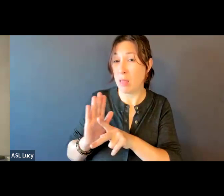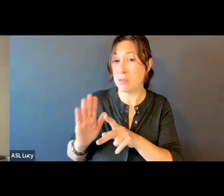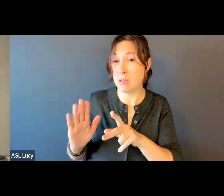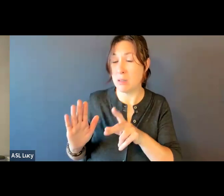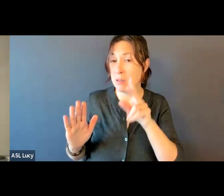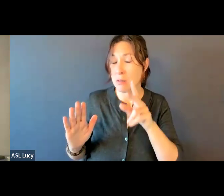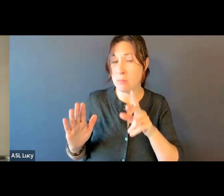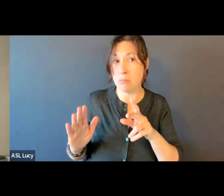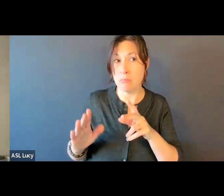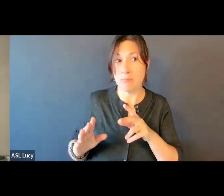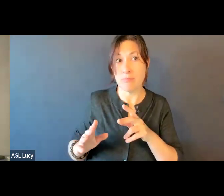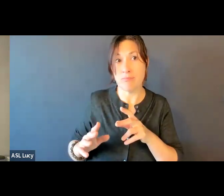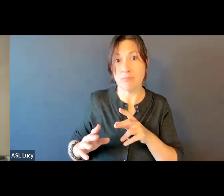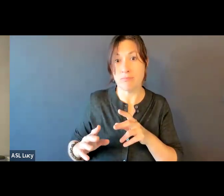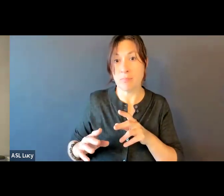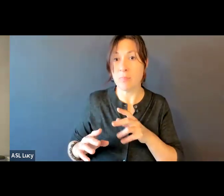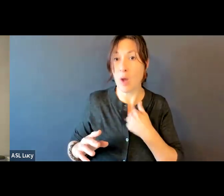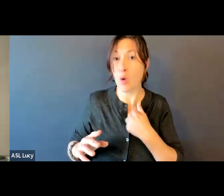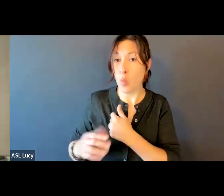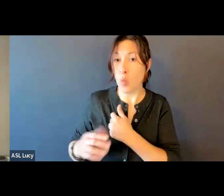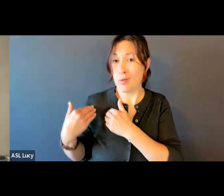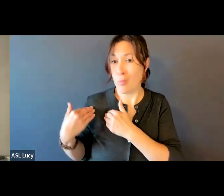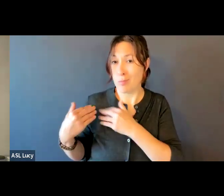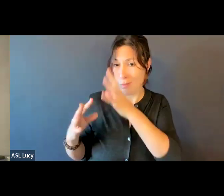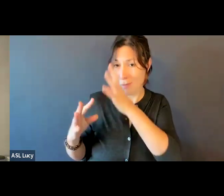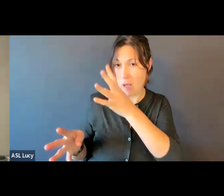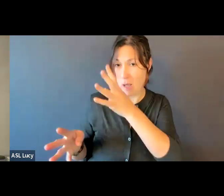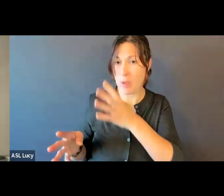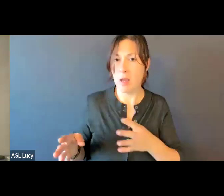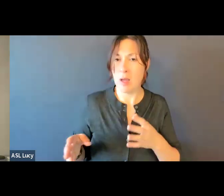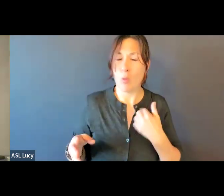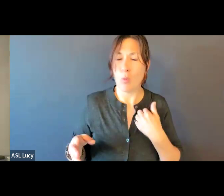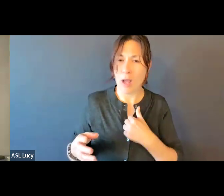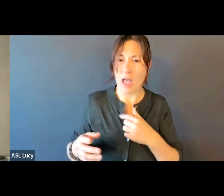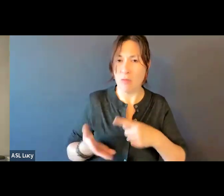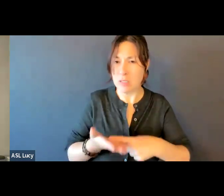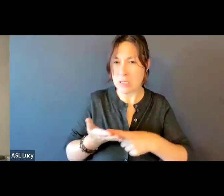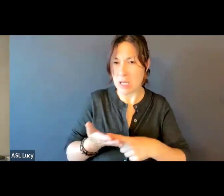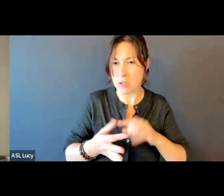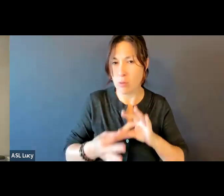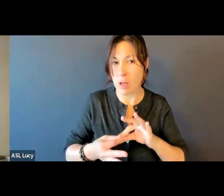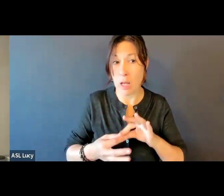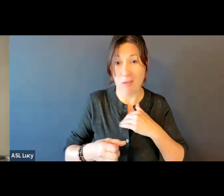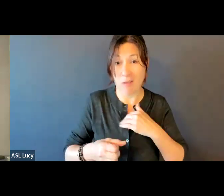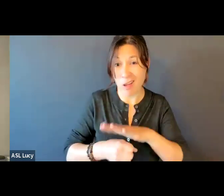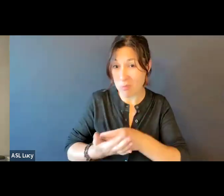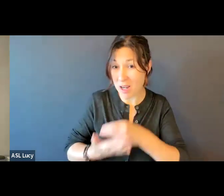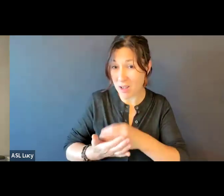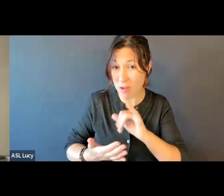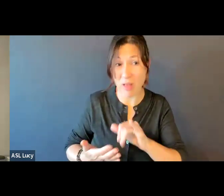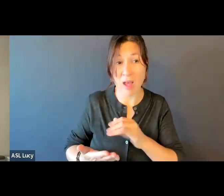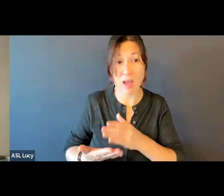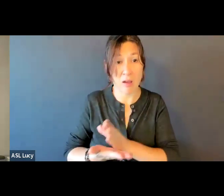what, we obviously have the resource conversation, but there are bigger sort of systems decisions, or negotiating contracts and doing all these things